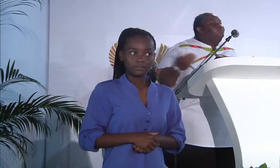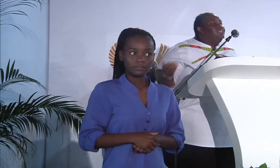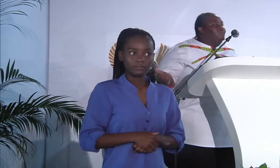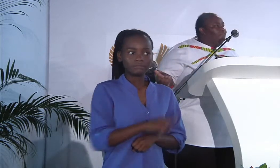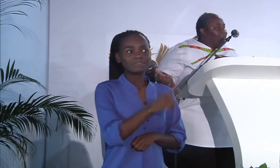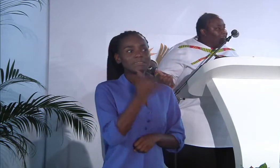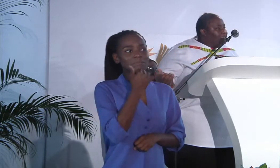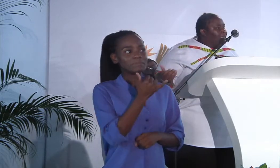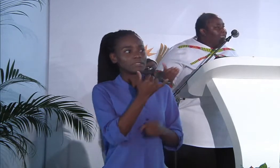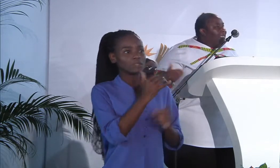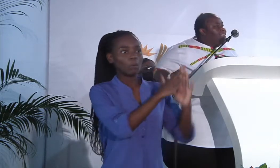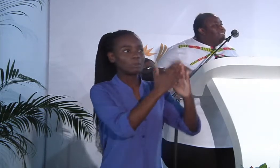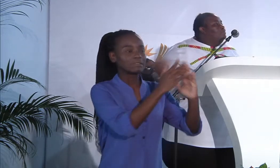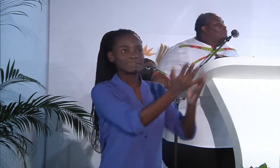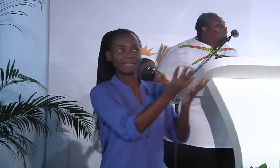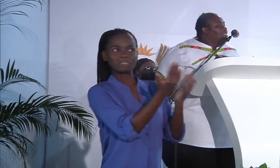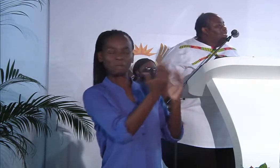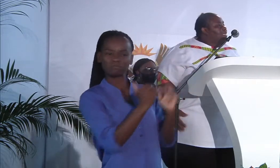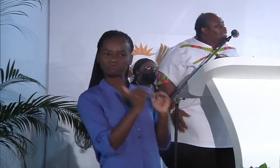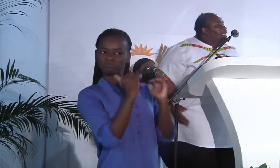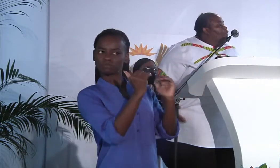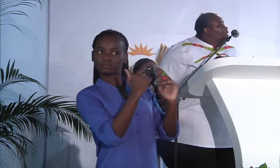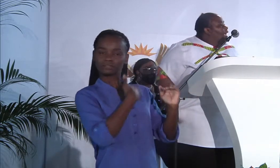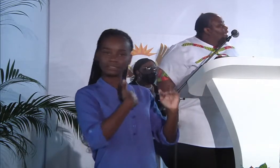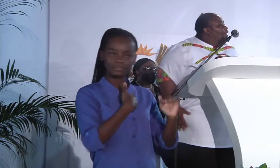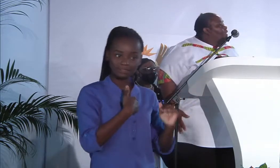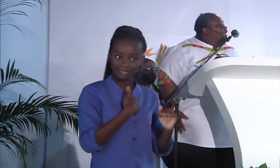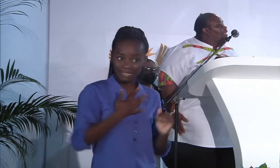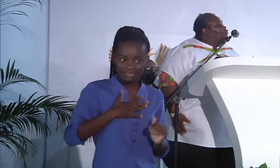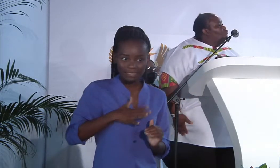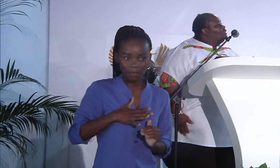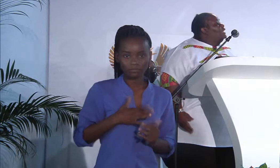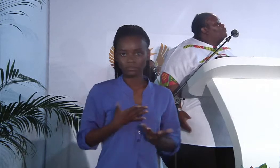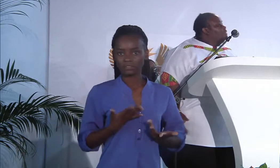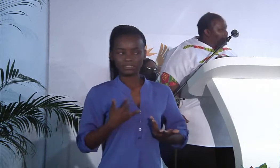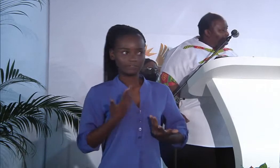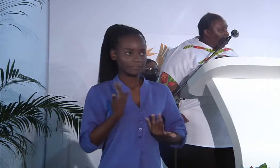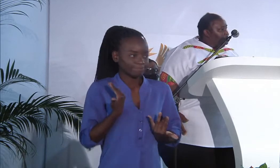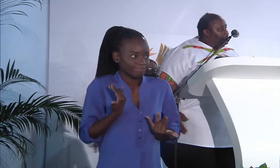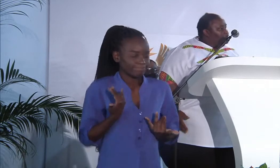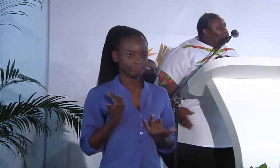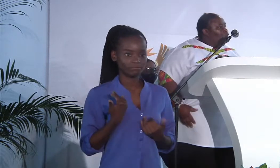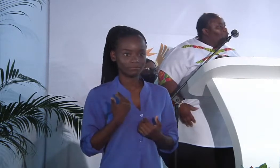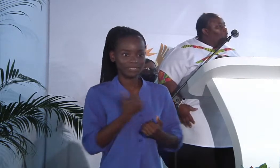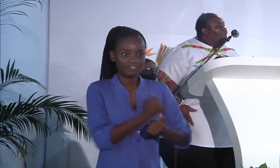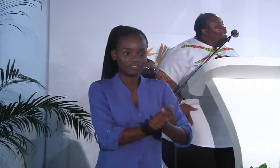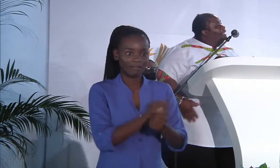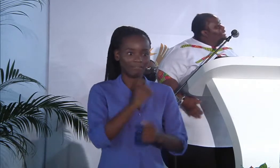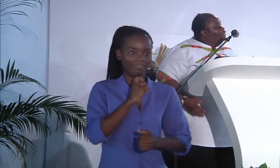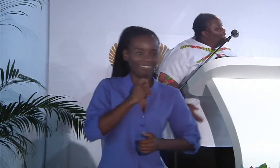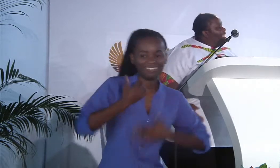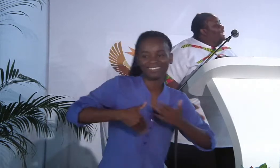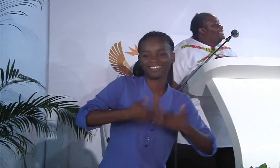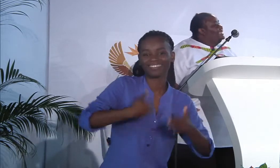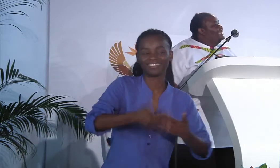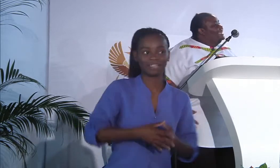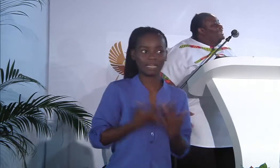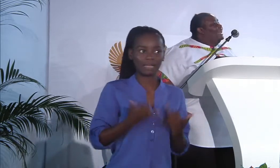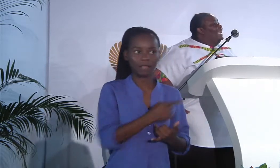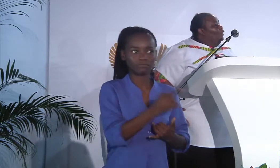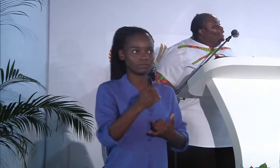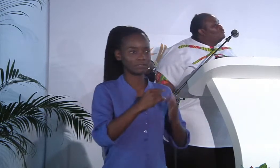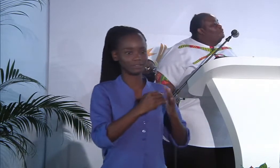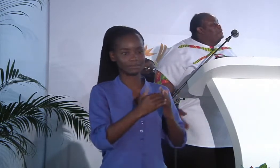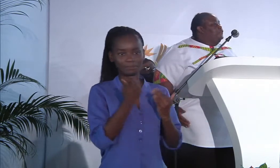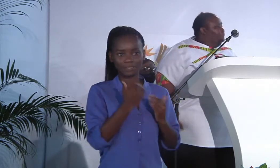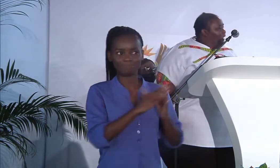too much out of us. And some of us, we end up getting into drug using. So can the society